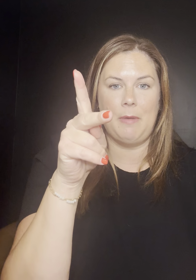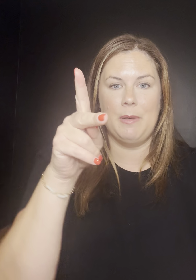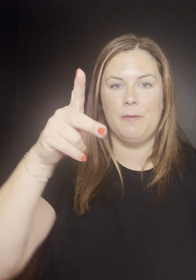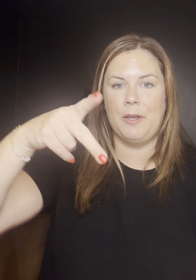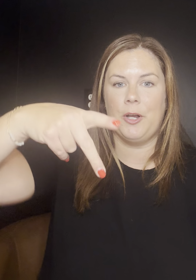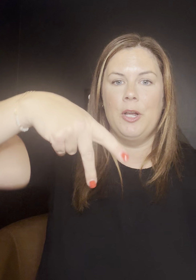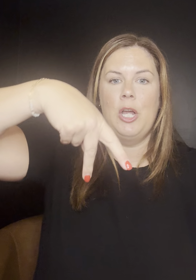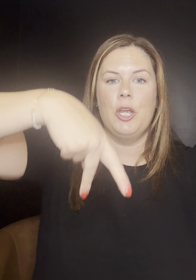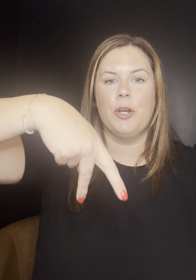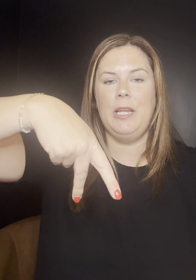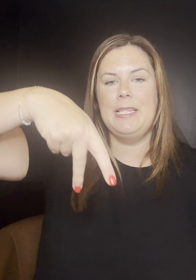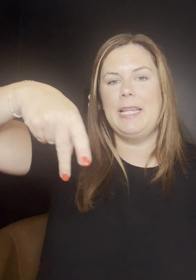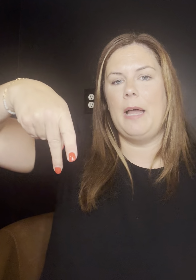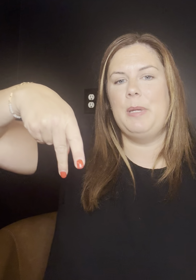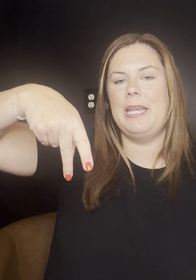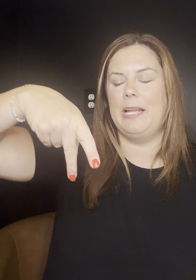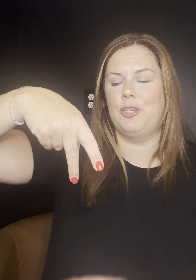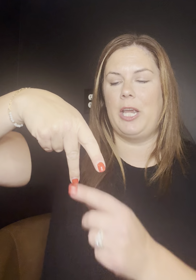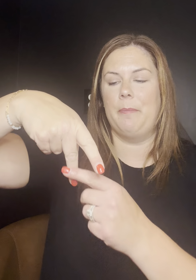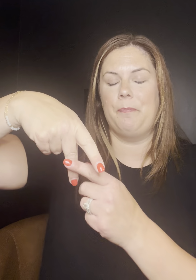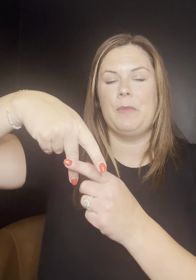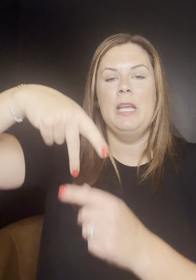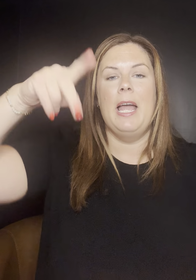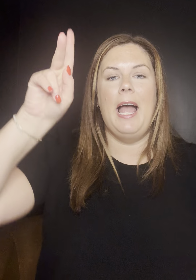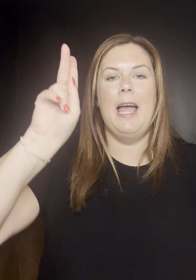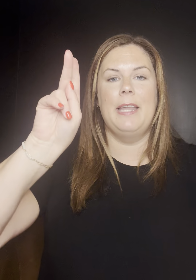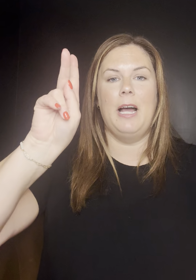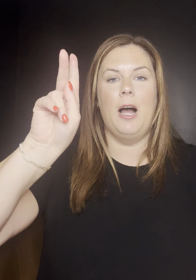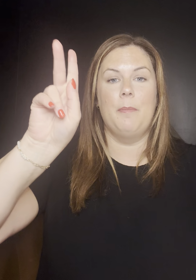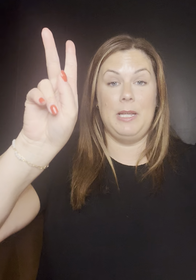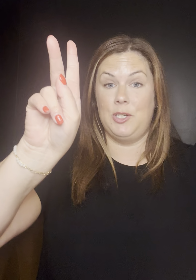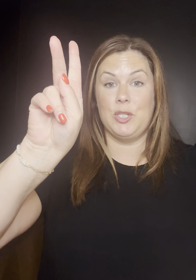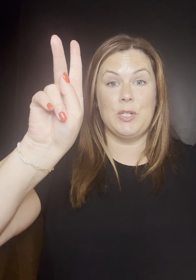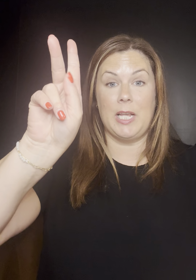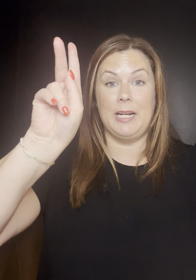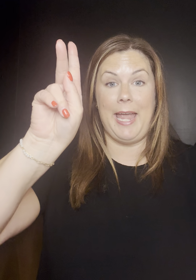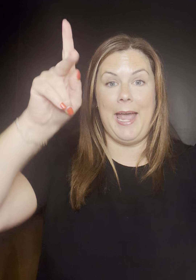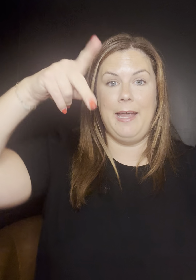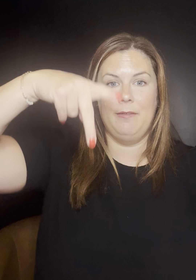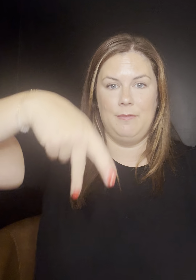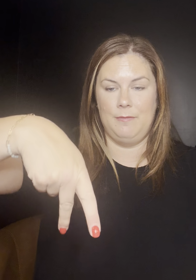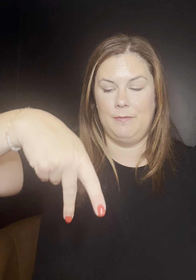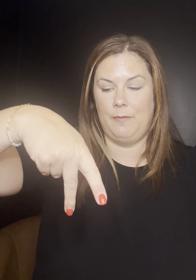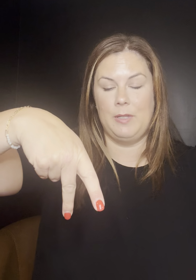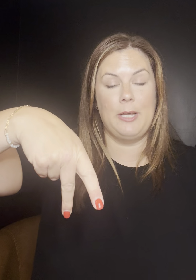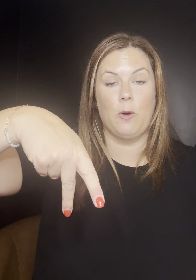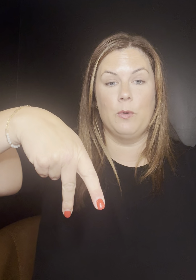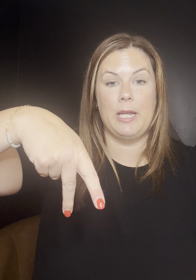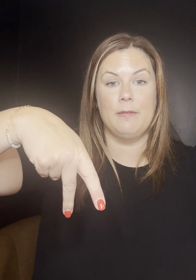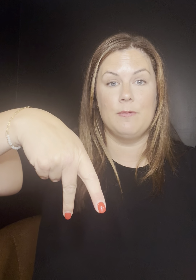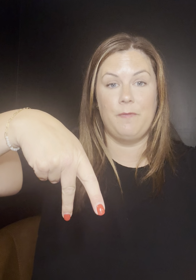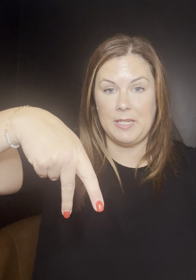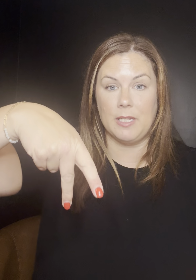middle finger. You're gonna take that P hand shape and it just looks like a K that you're holding facing the